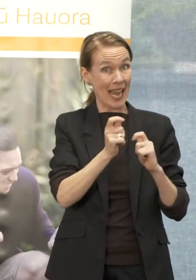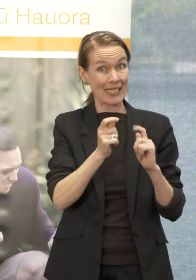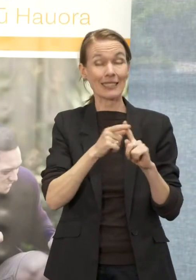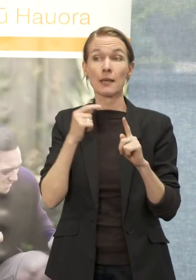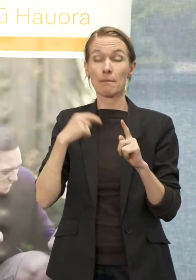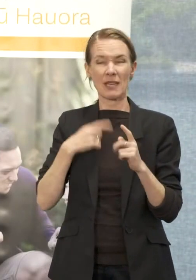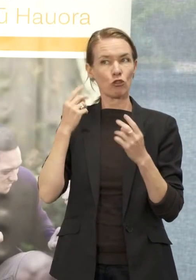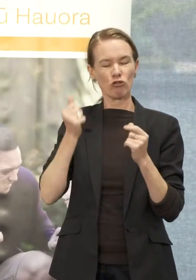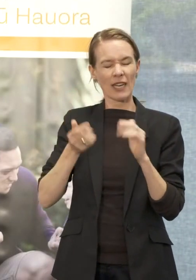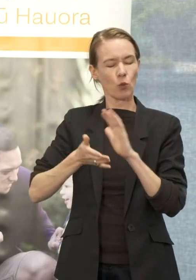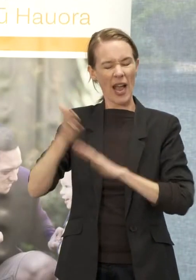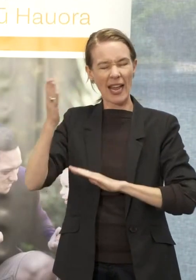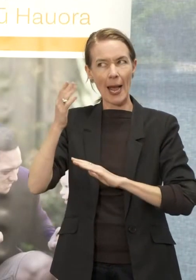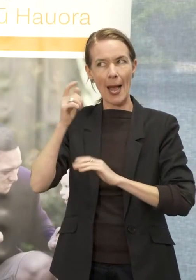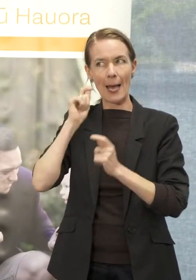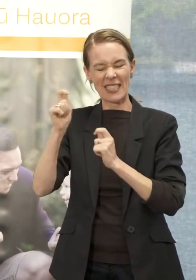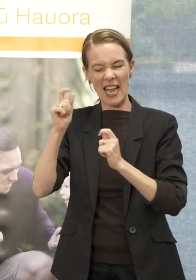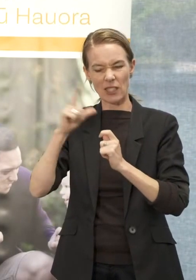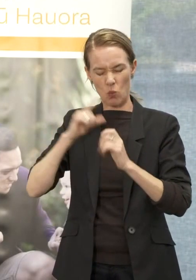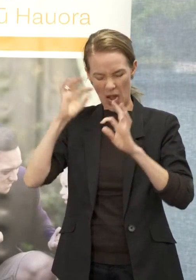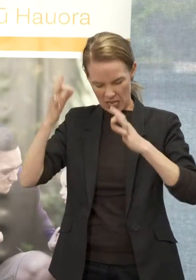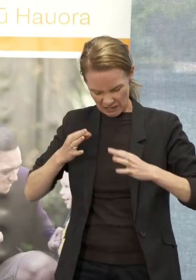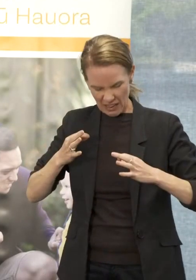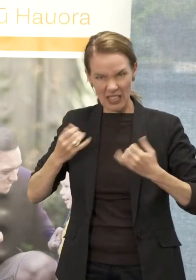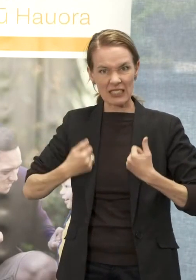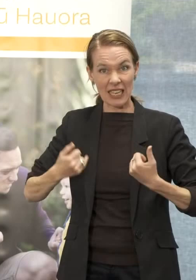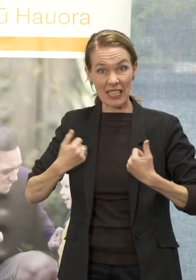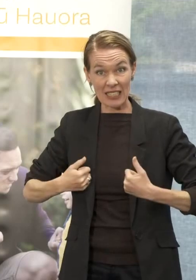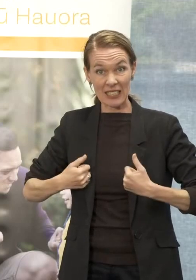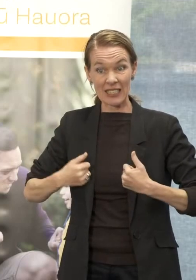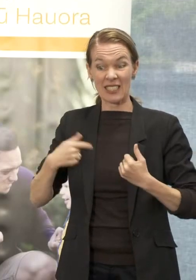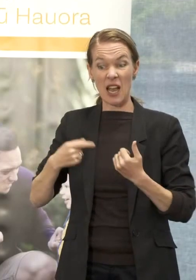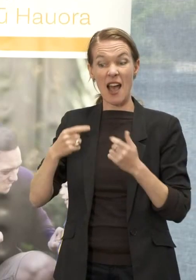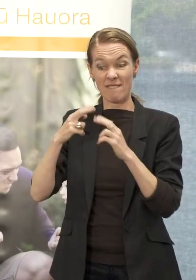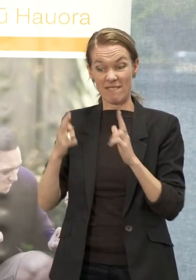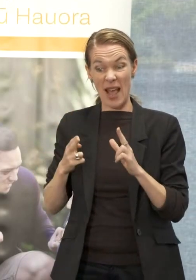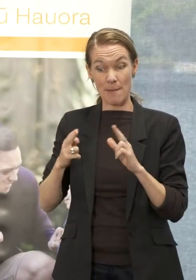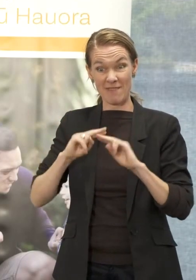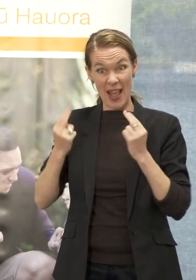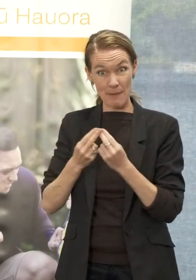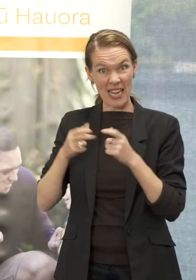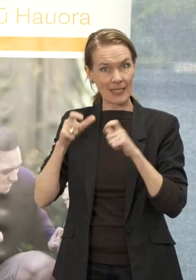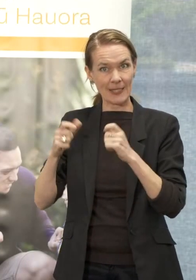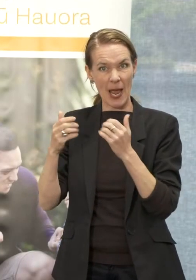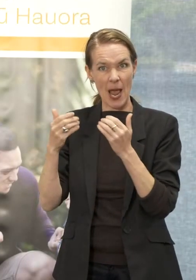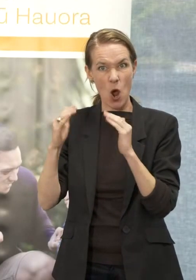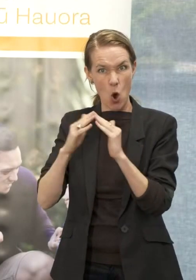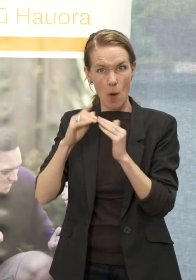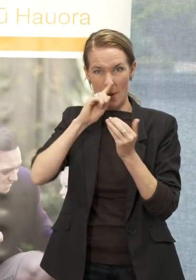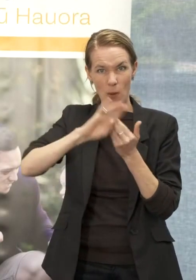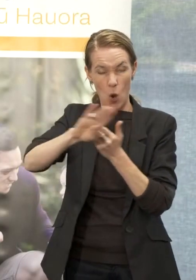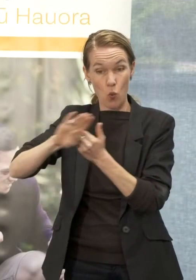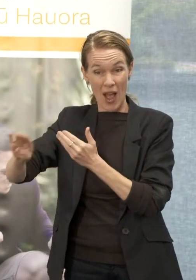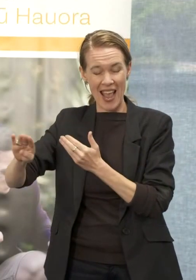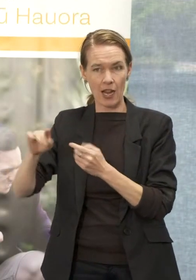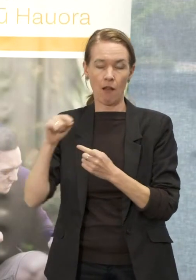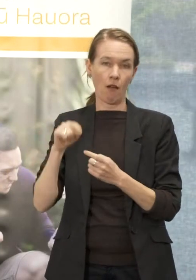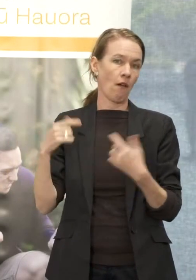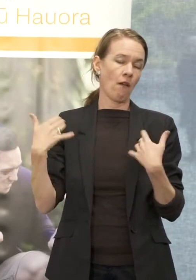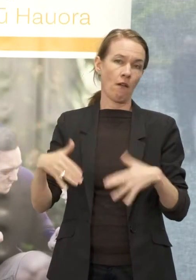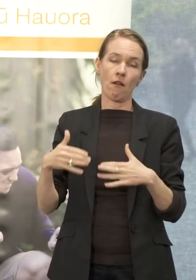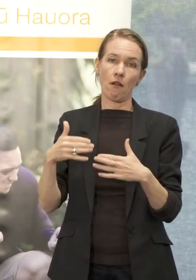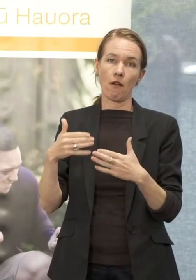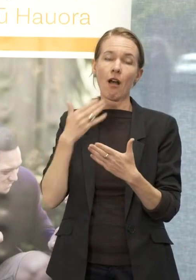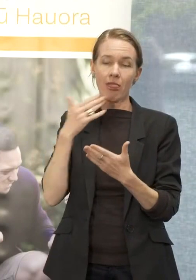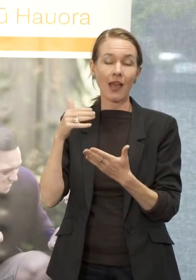household. These actions allowed us to quickly isolate, trace and test the contacts of the identified